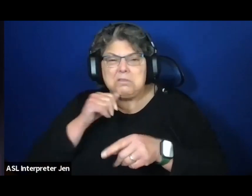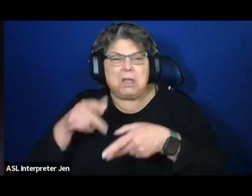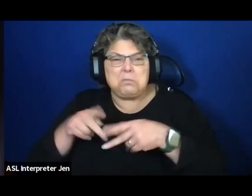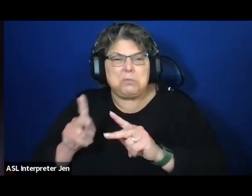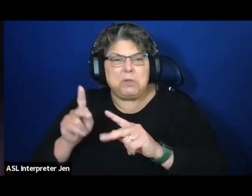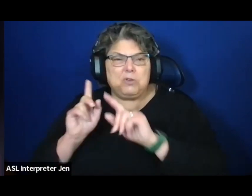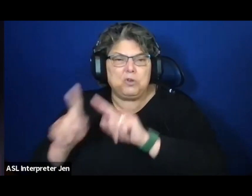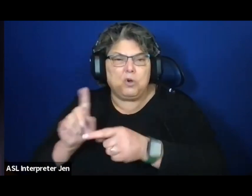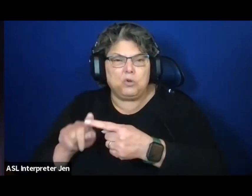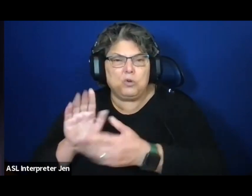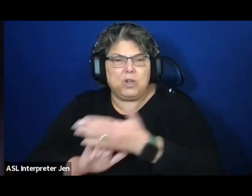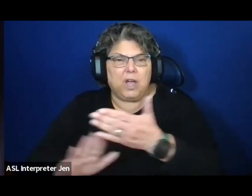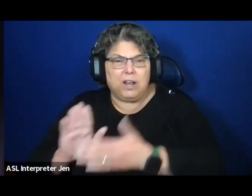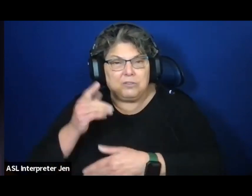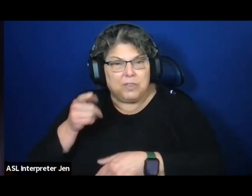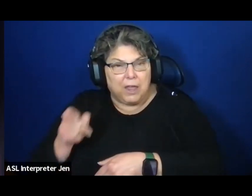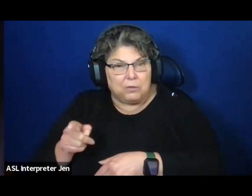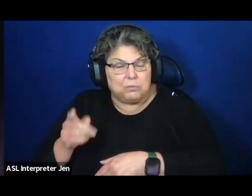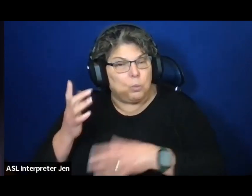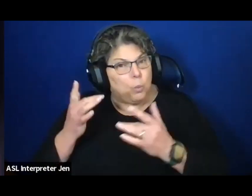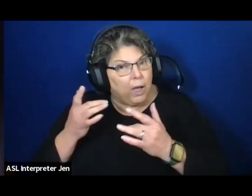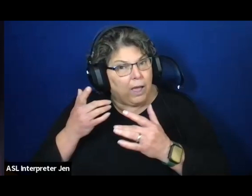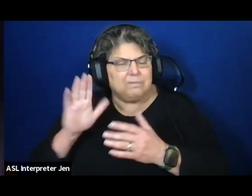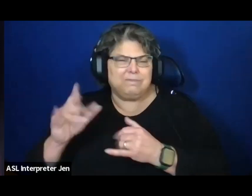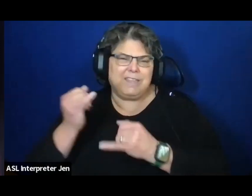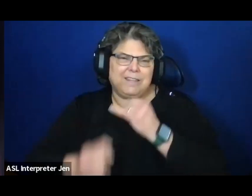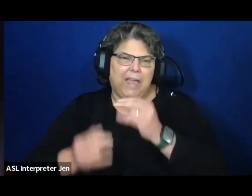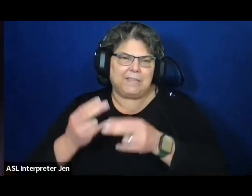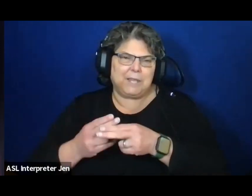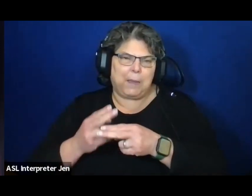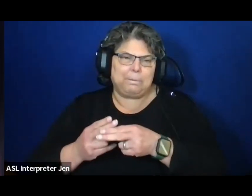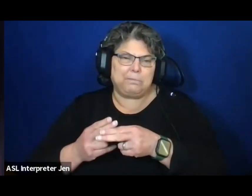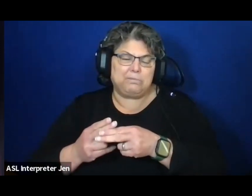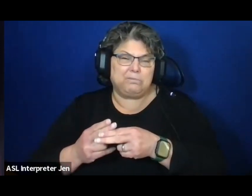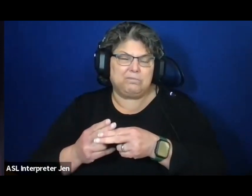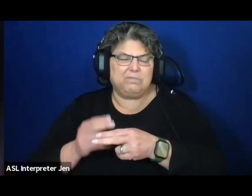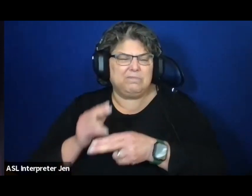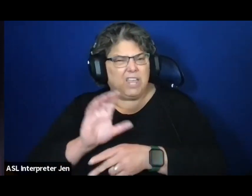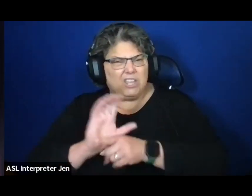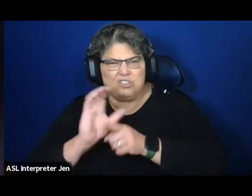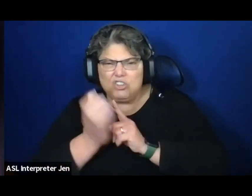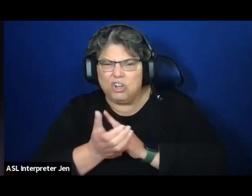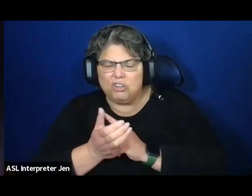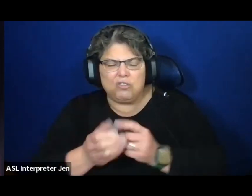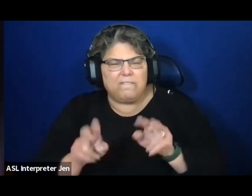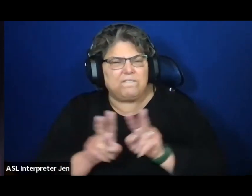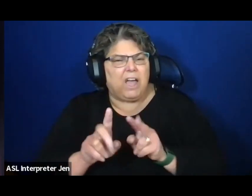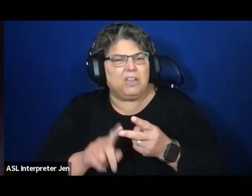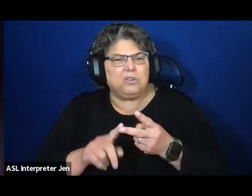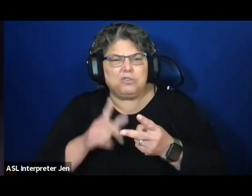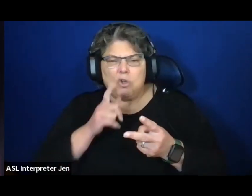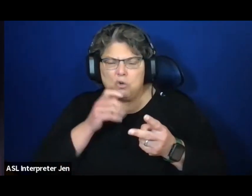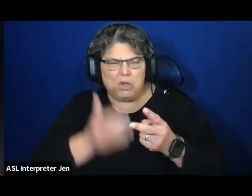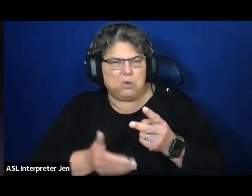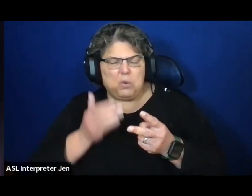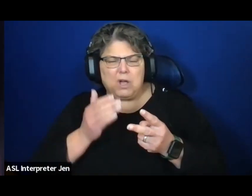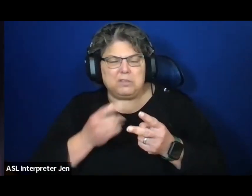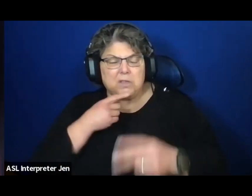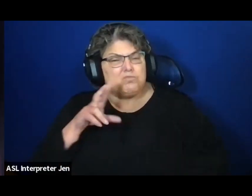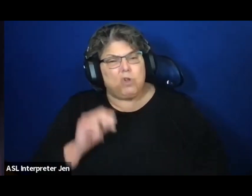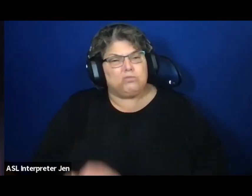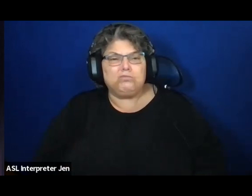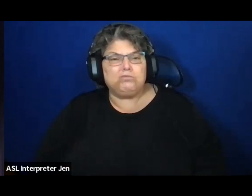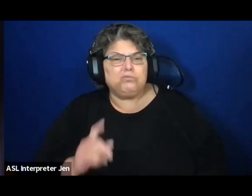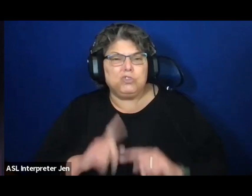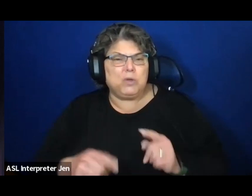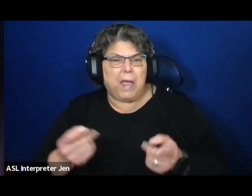Why? Because of his last name. They rejected his cultural values. They rejected who he was as a person. They said, no, you can't be